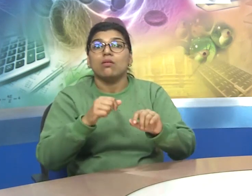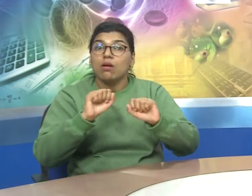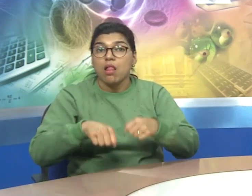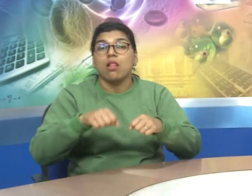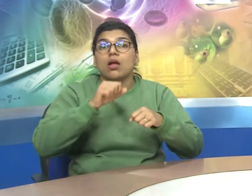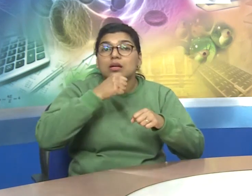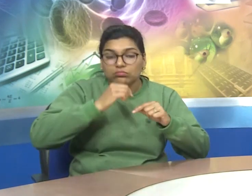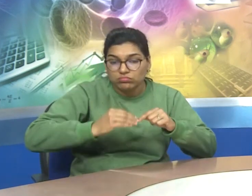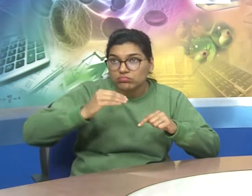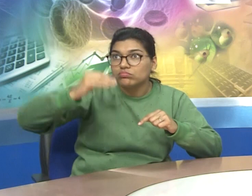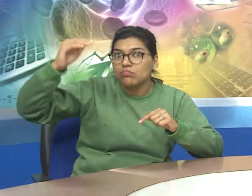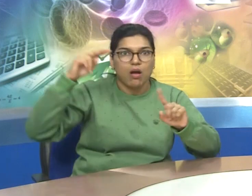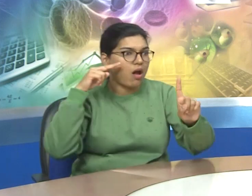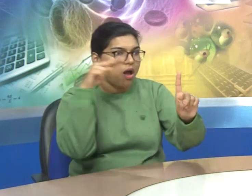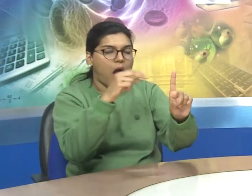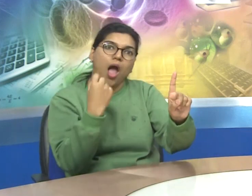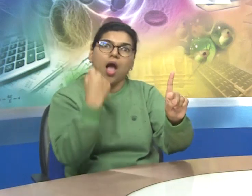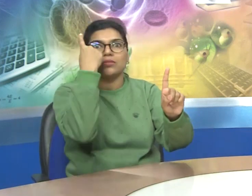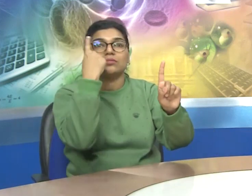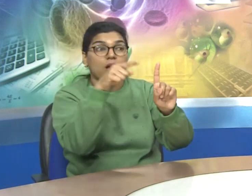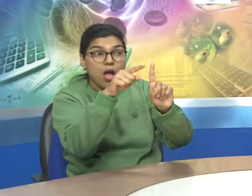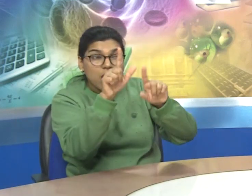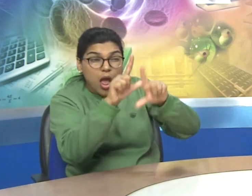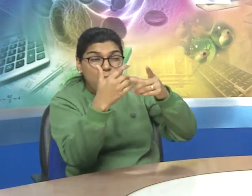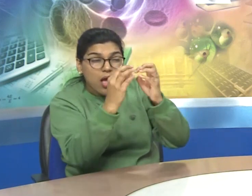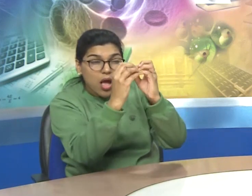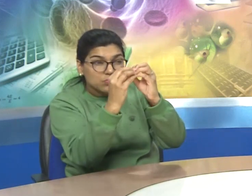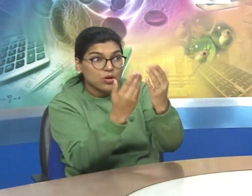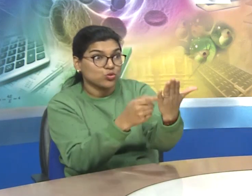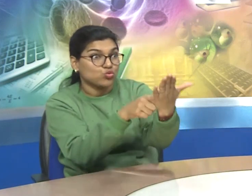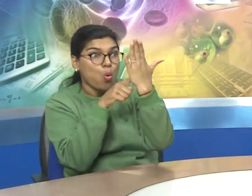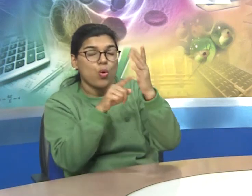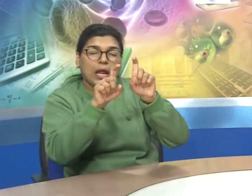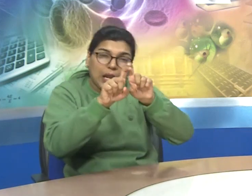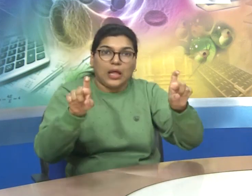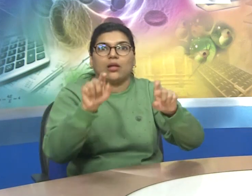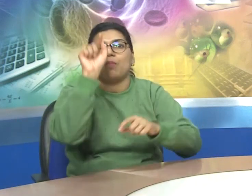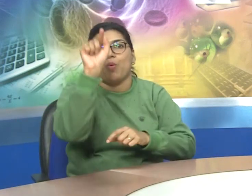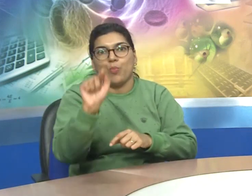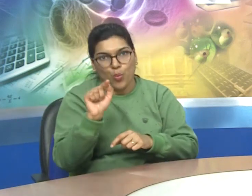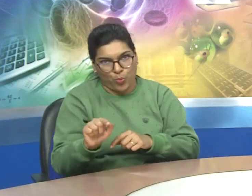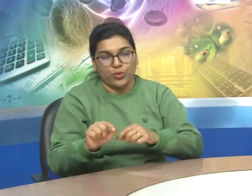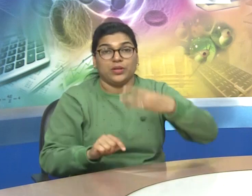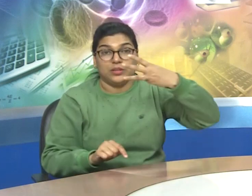considered good, they should have the following qualities. These are mainly 3 qualities. The first one